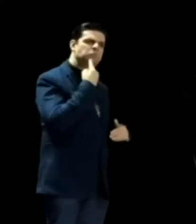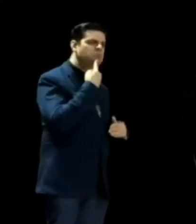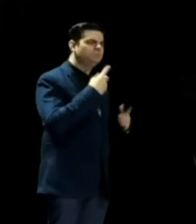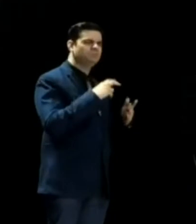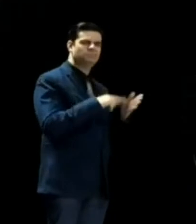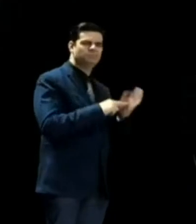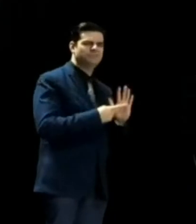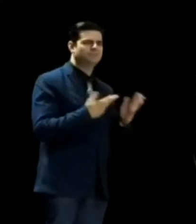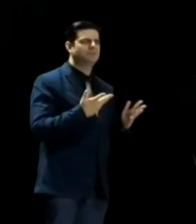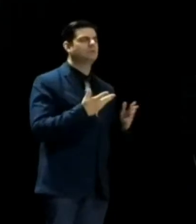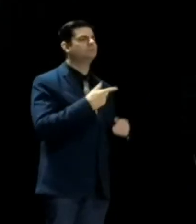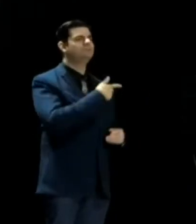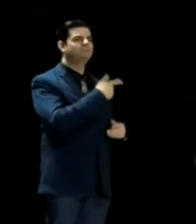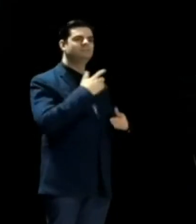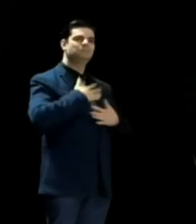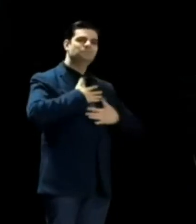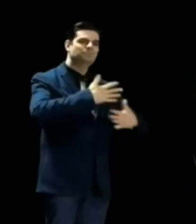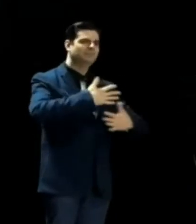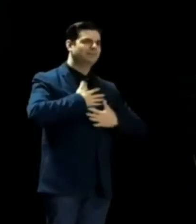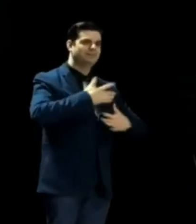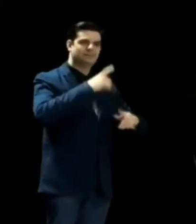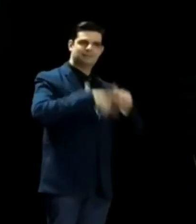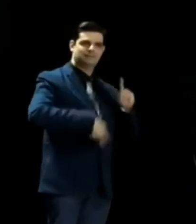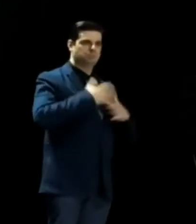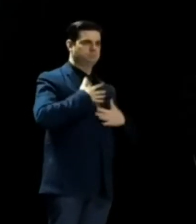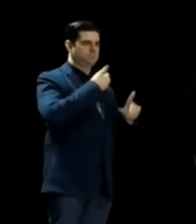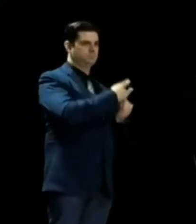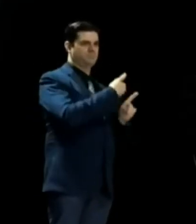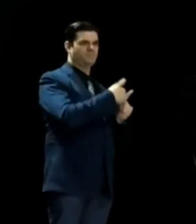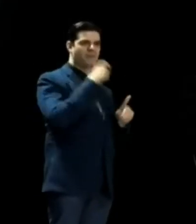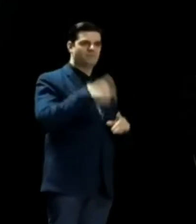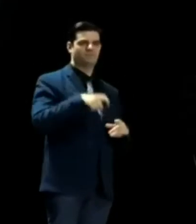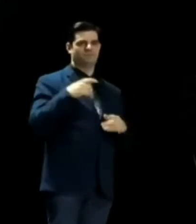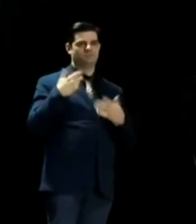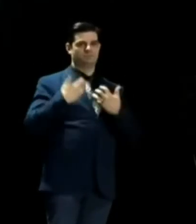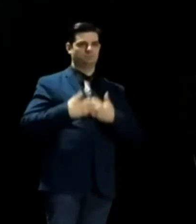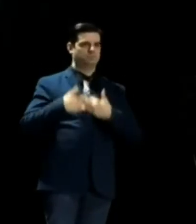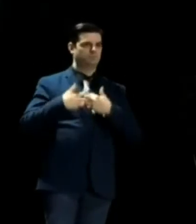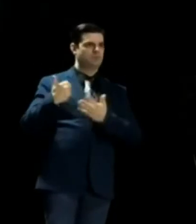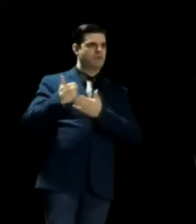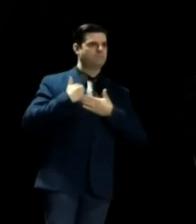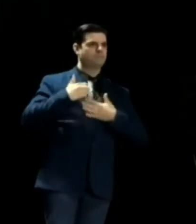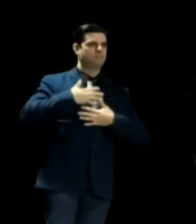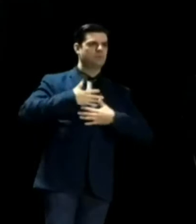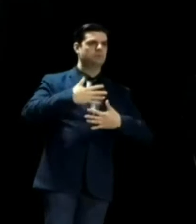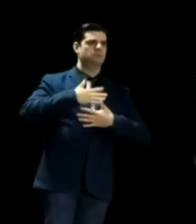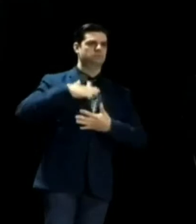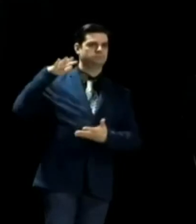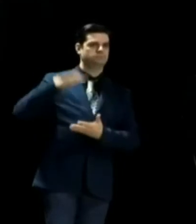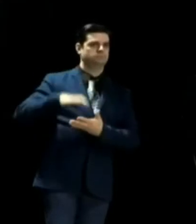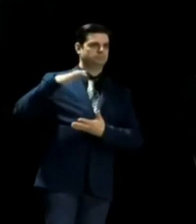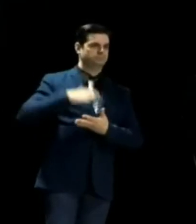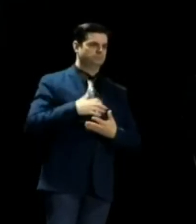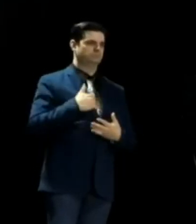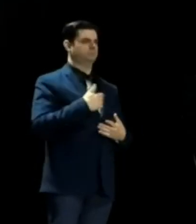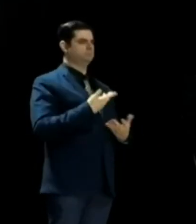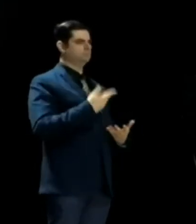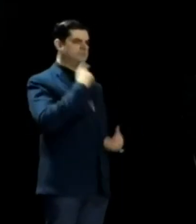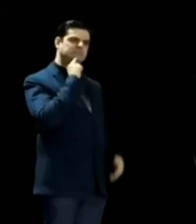A breakdown of the 47 folks in the hospital: 27 Caucasian, 11 African